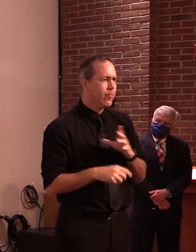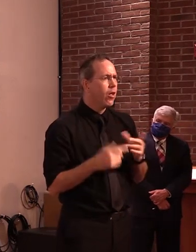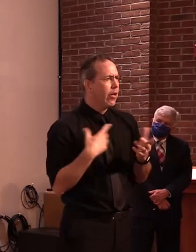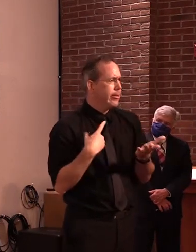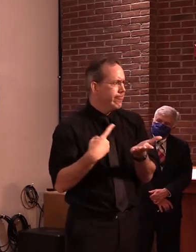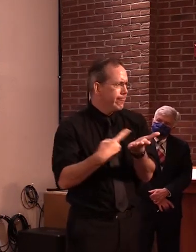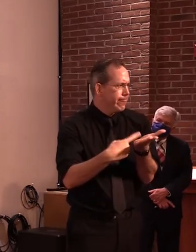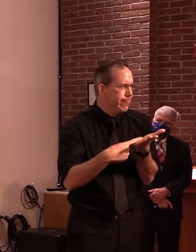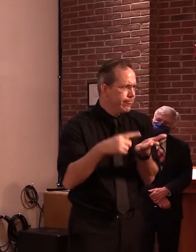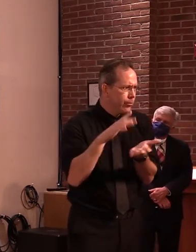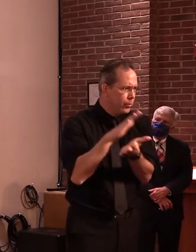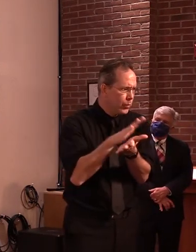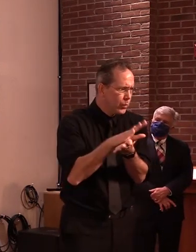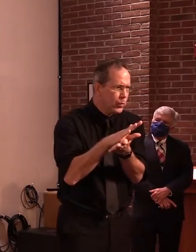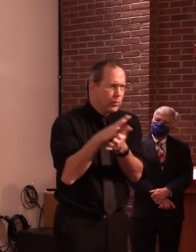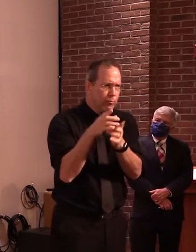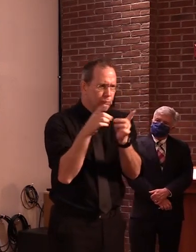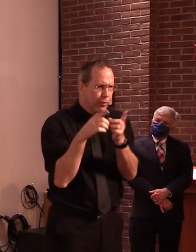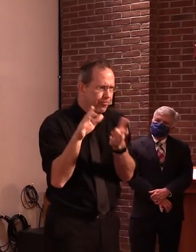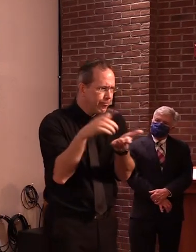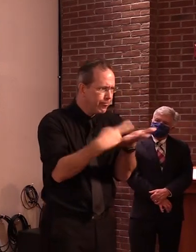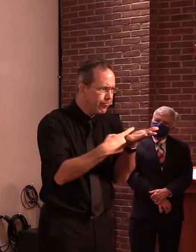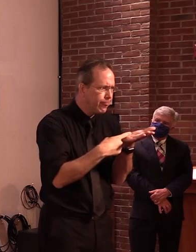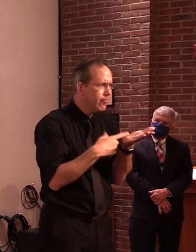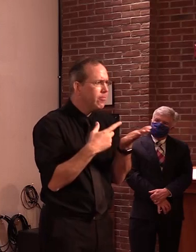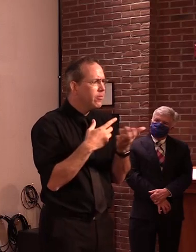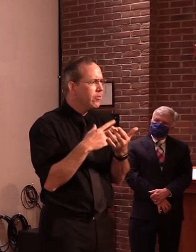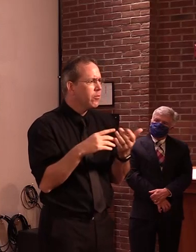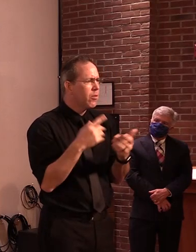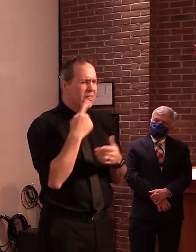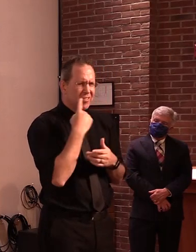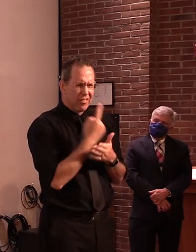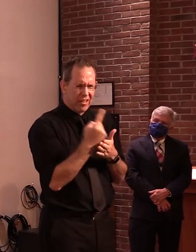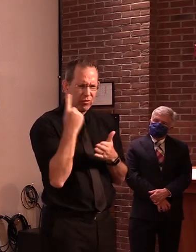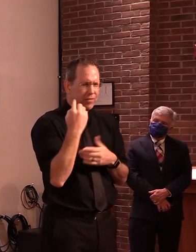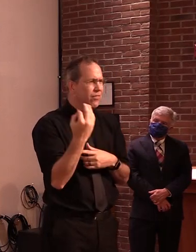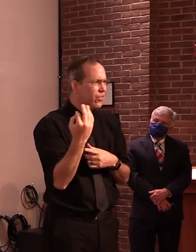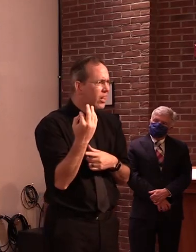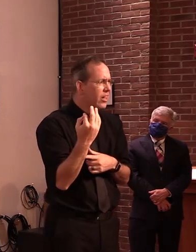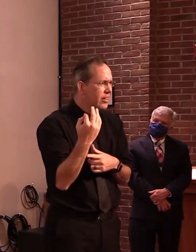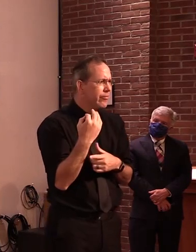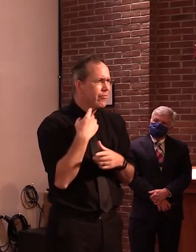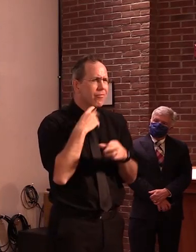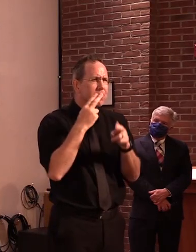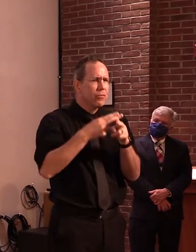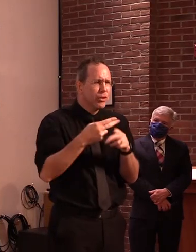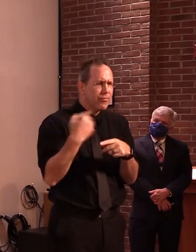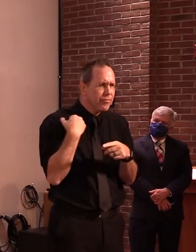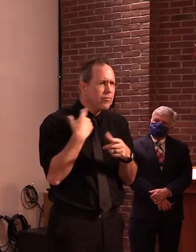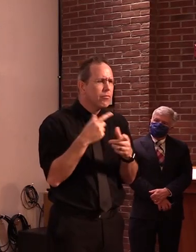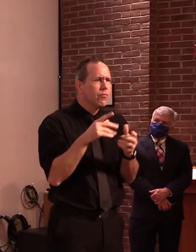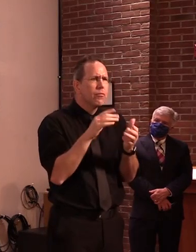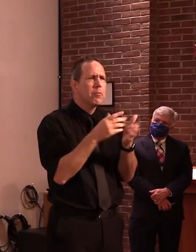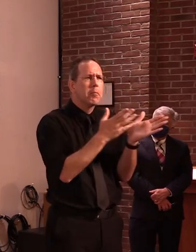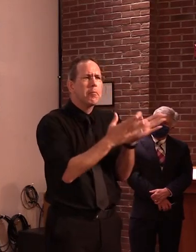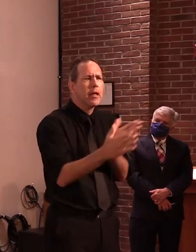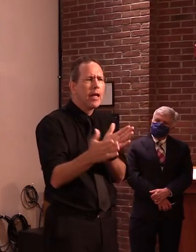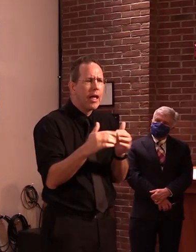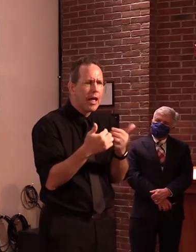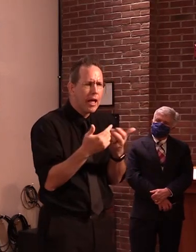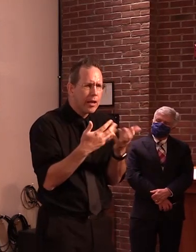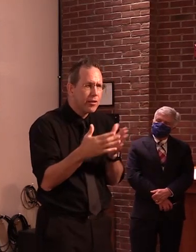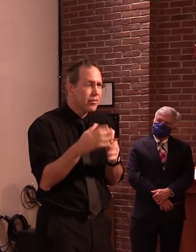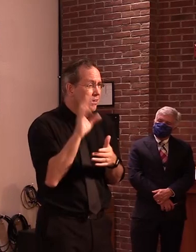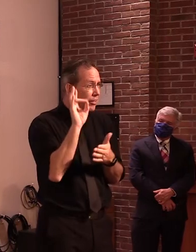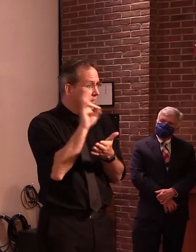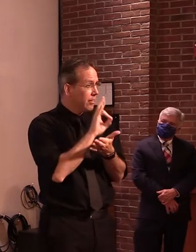relayed last Friday, I believe, we've been working on this plan for 7 weeks, put out the guidelines